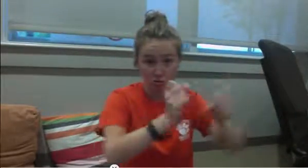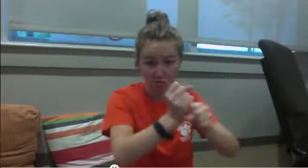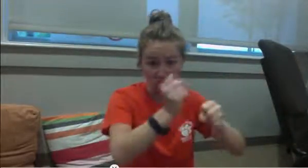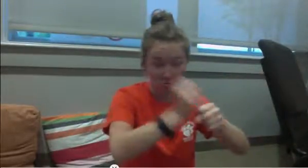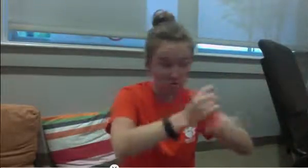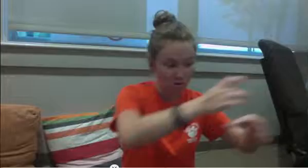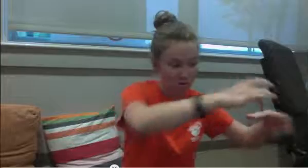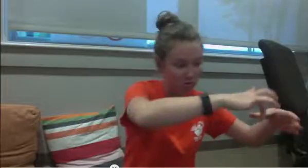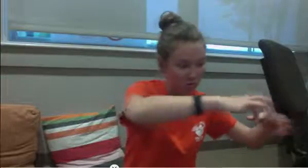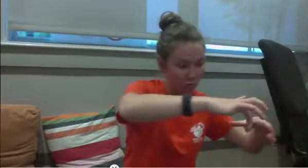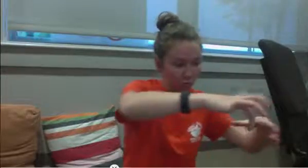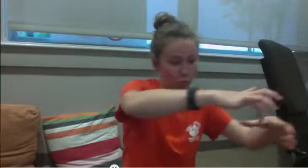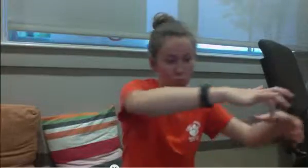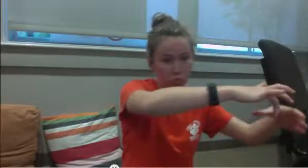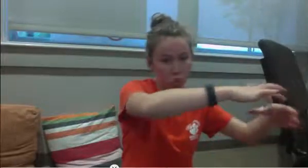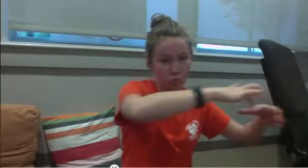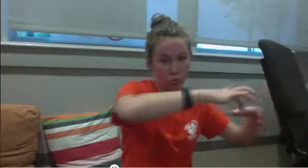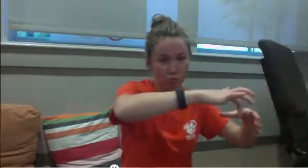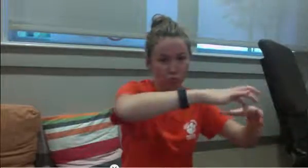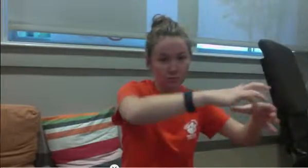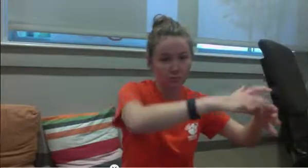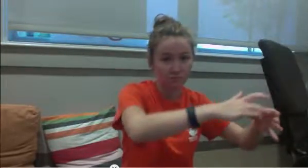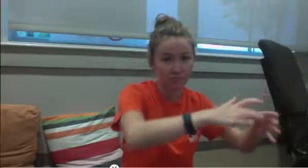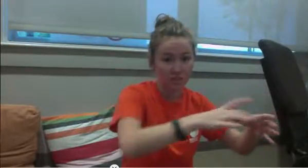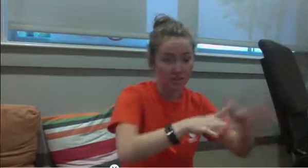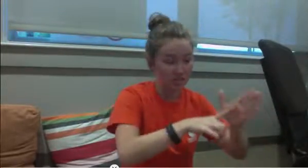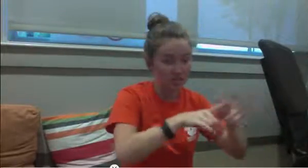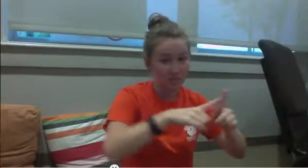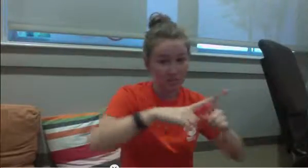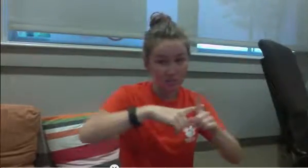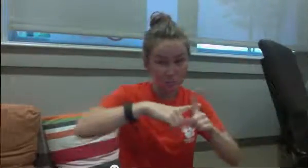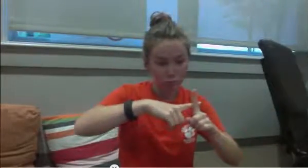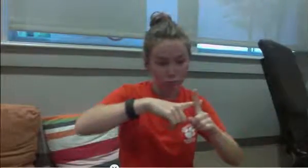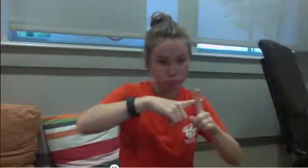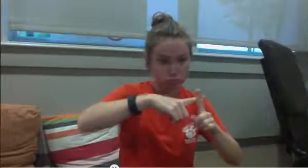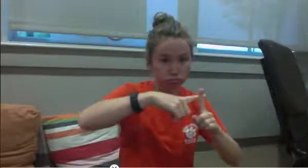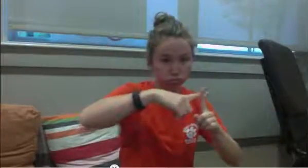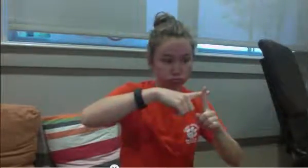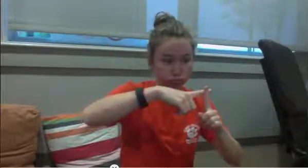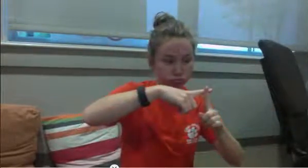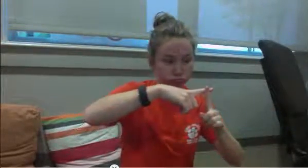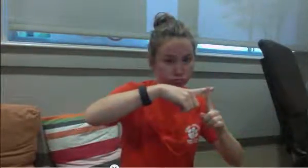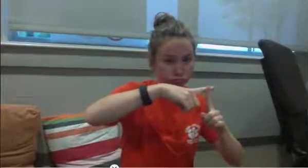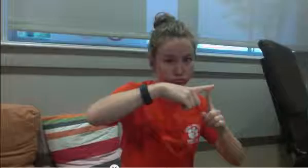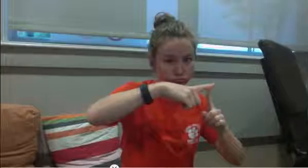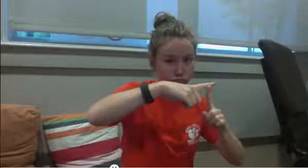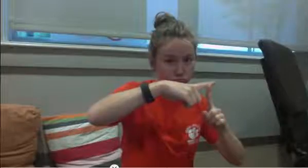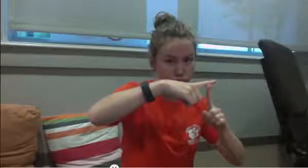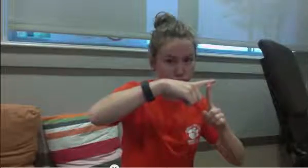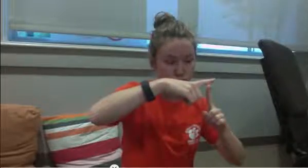dish-like thing with a center. As the temperature began to